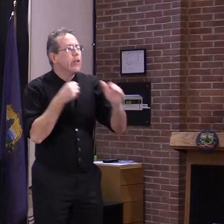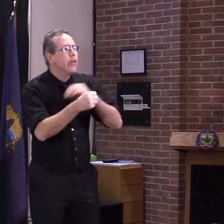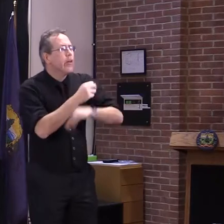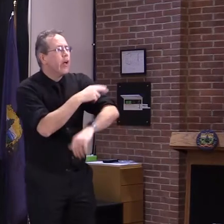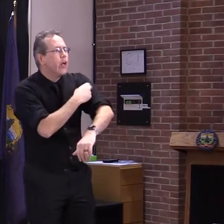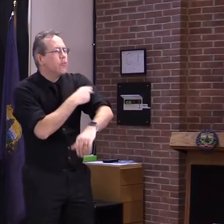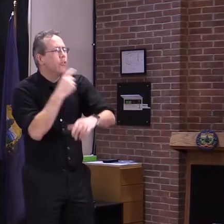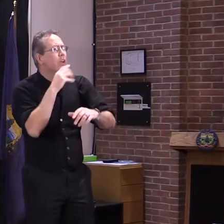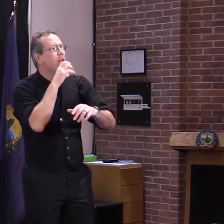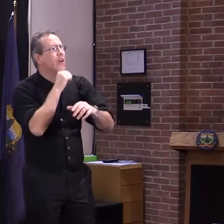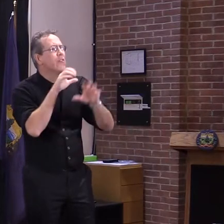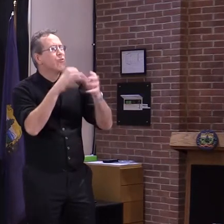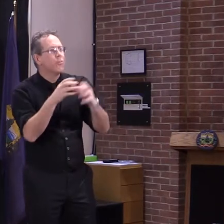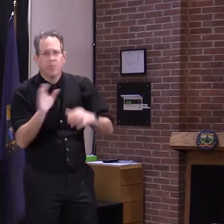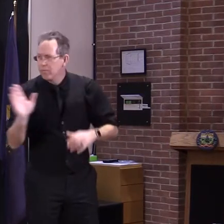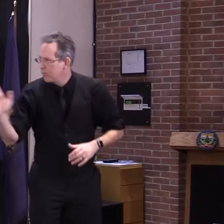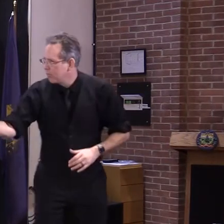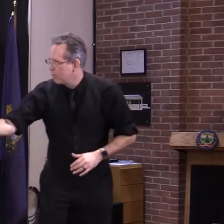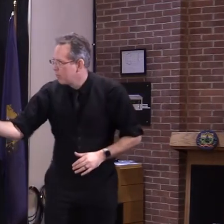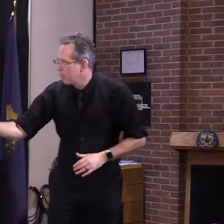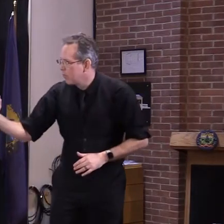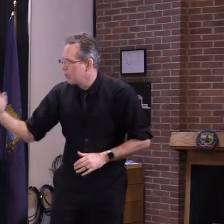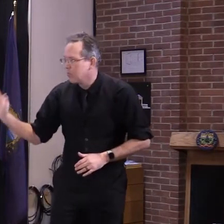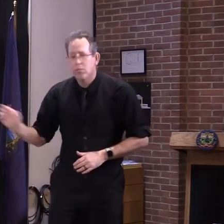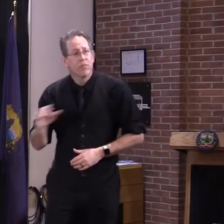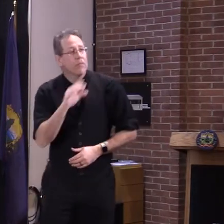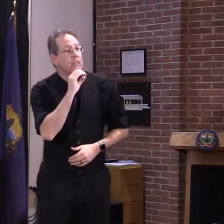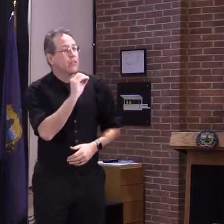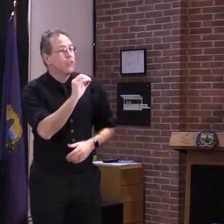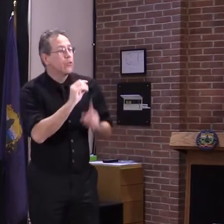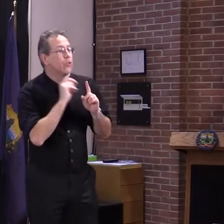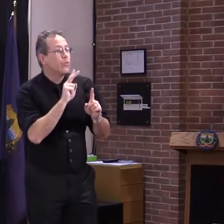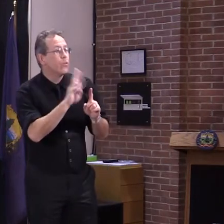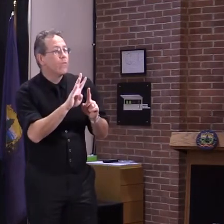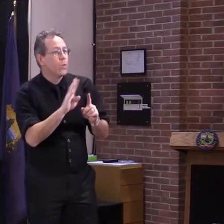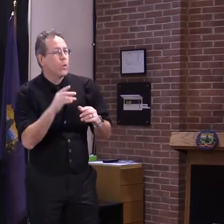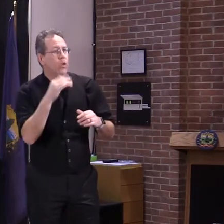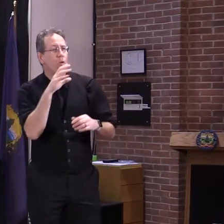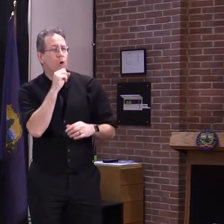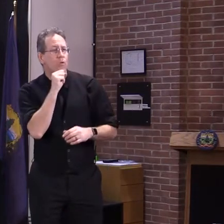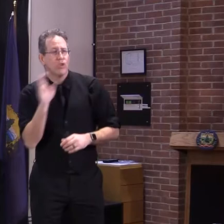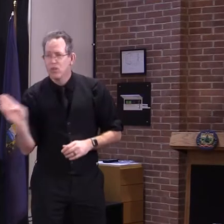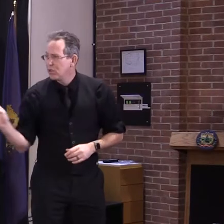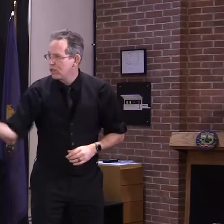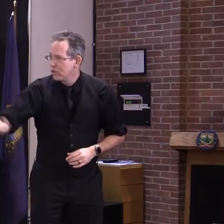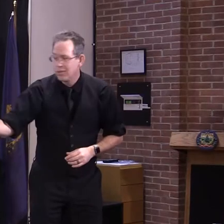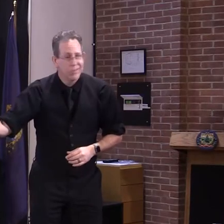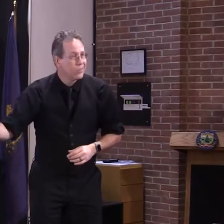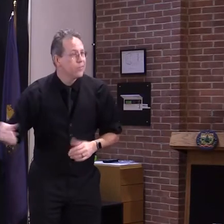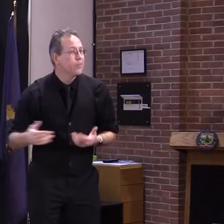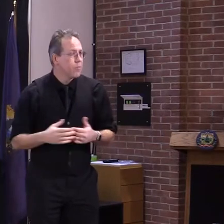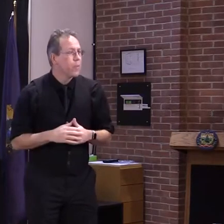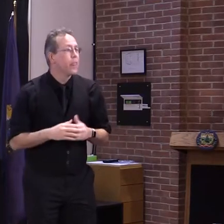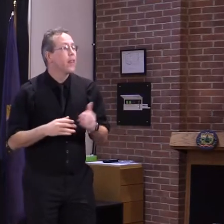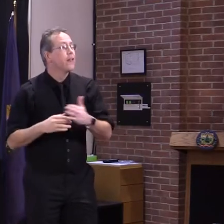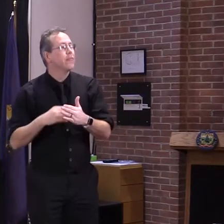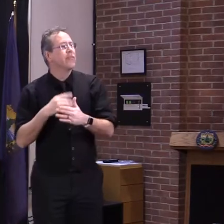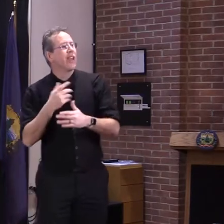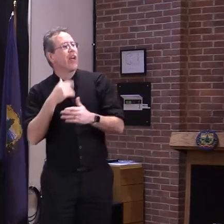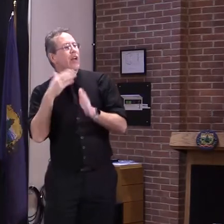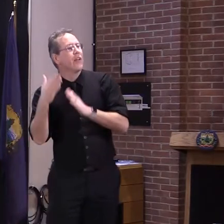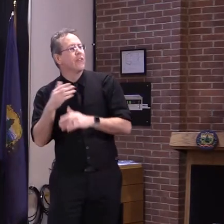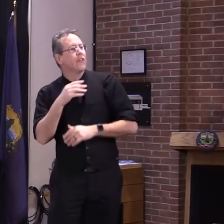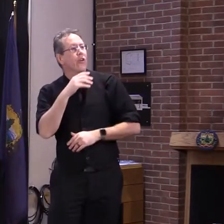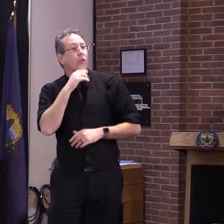can see the vast difference there by age group. And they tend to happen in those who are not fully vaccinated. So again, a tenfold difference